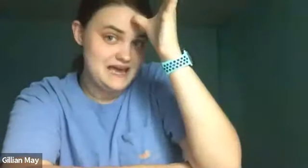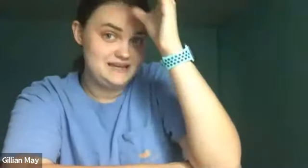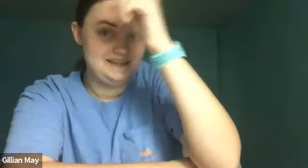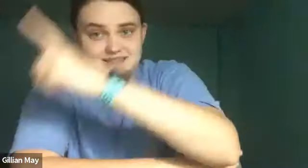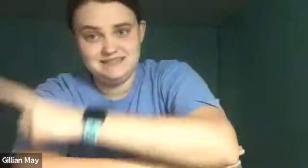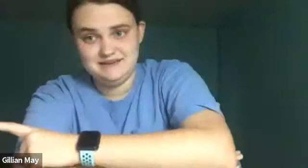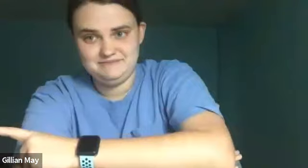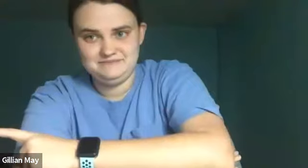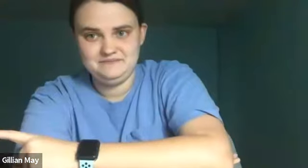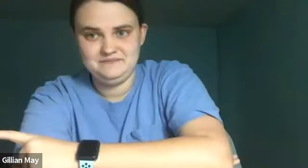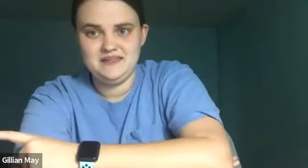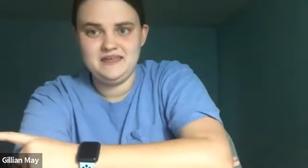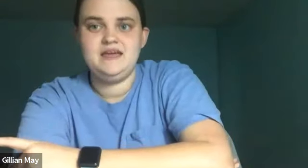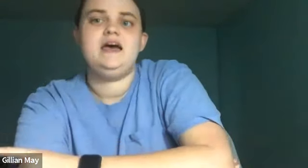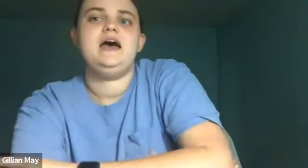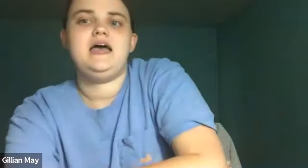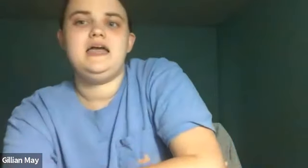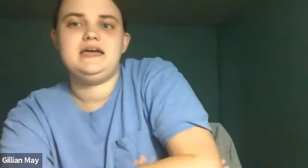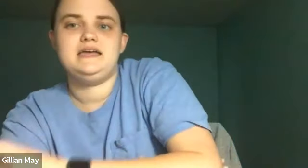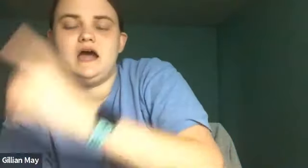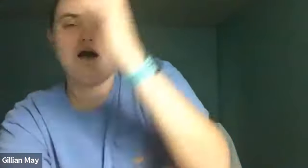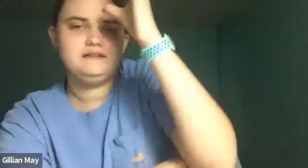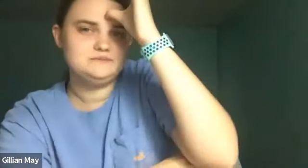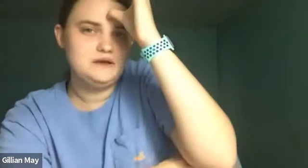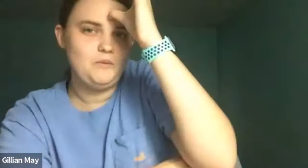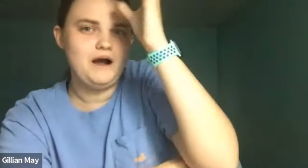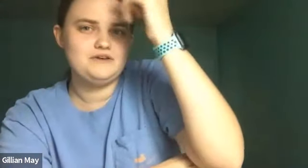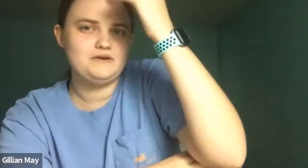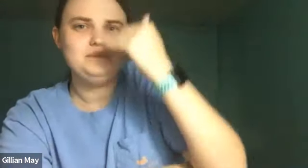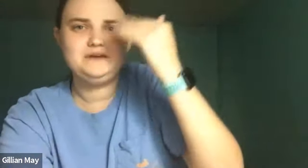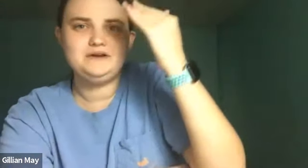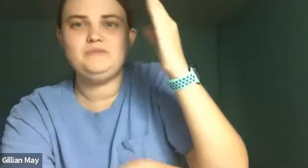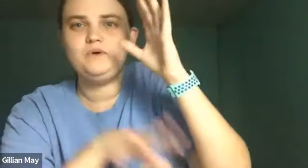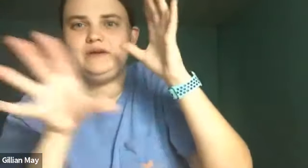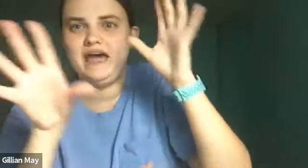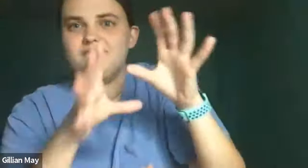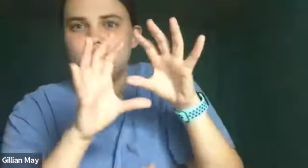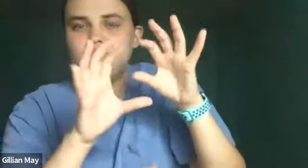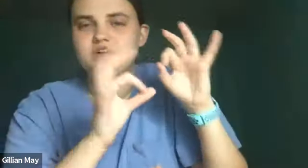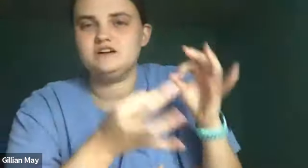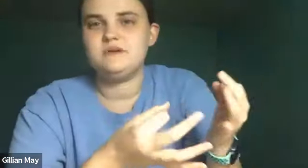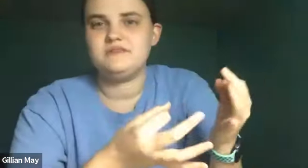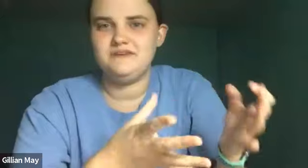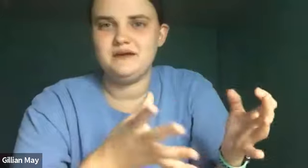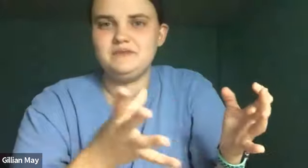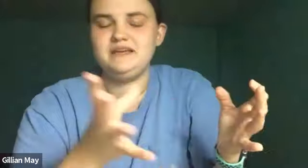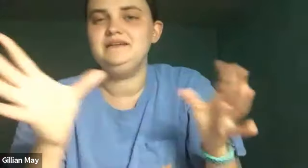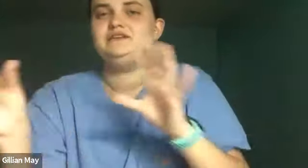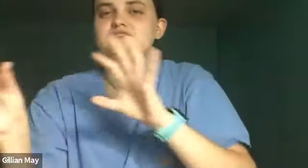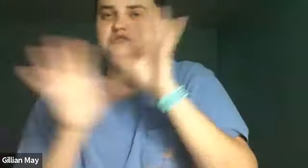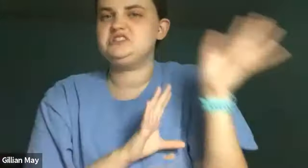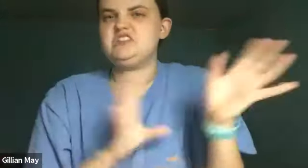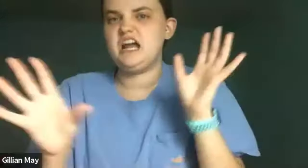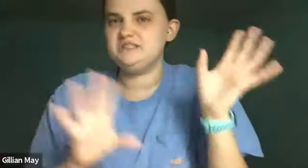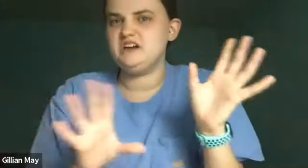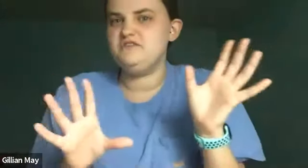dad, day. And I'll explain why they're up here when we have more talks about the family. Just thought I would tell you, if you